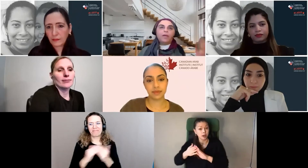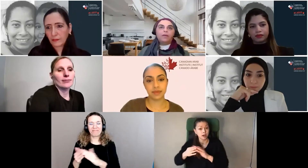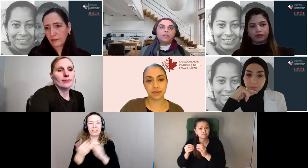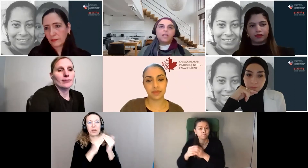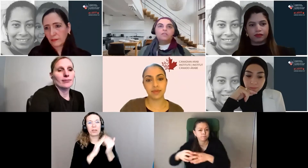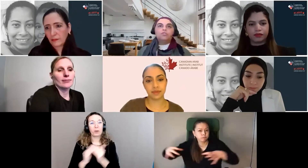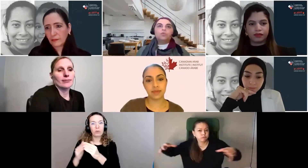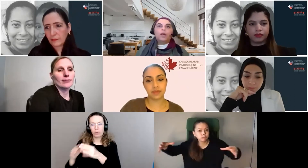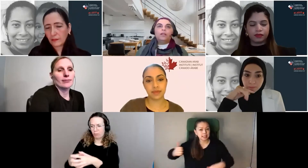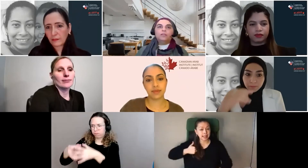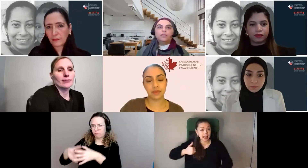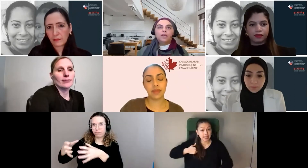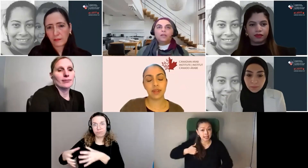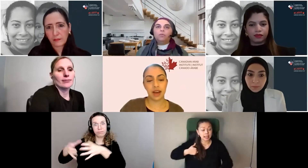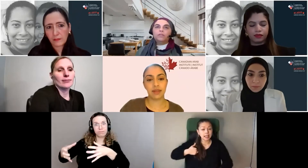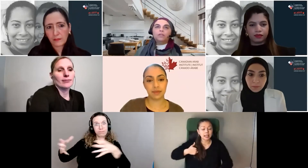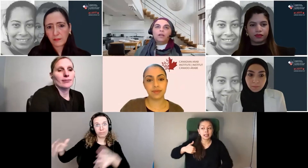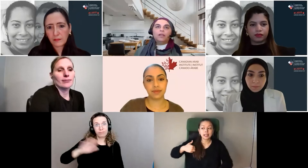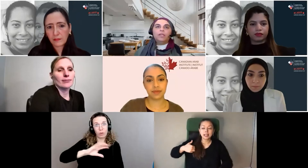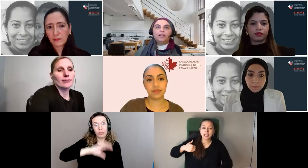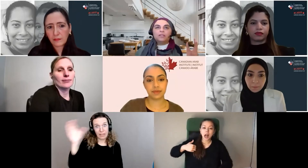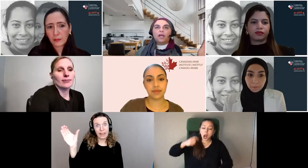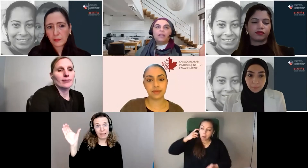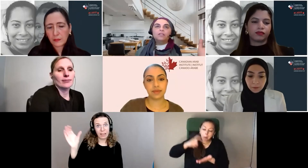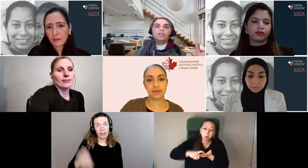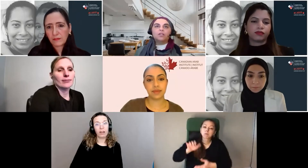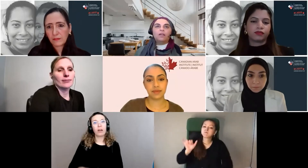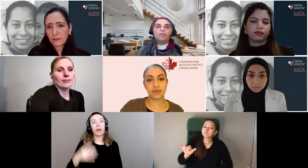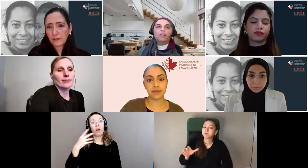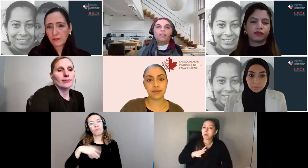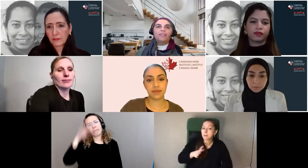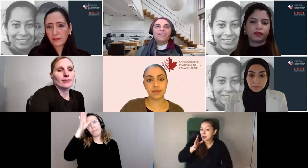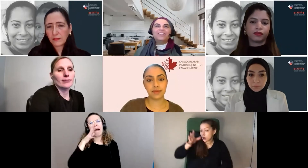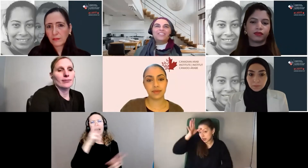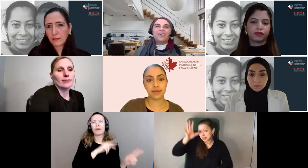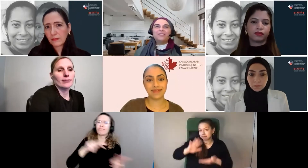seeing my parents age as well, and seeing, you know, it's I mean, that's science. It's not